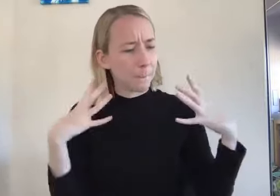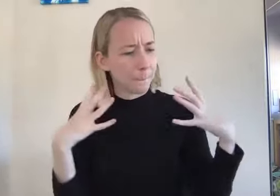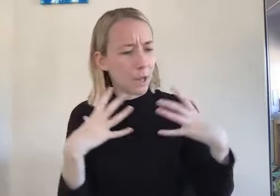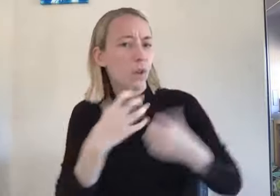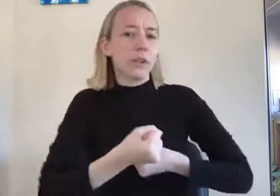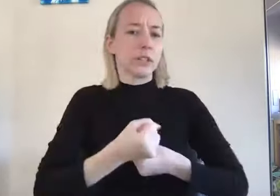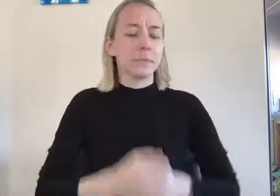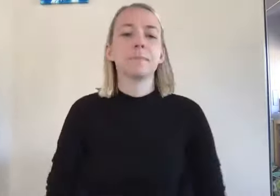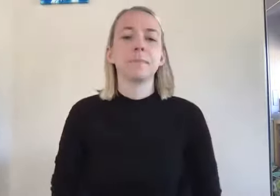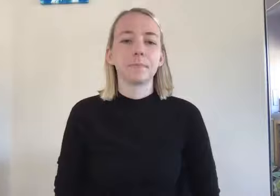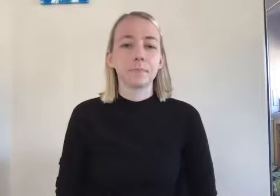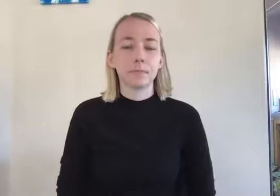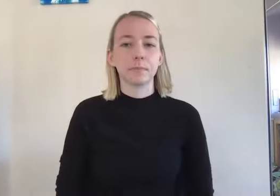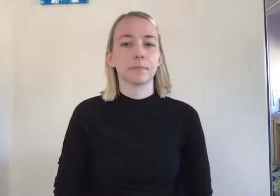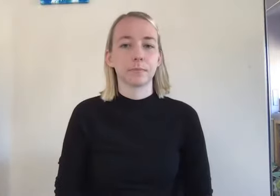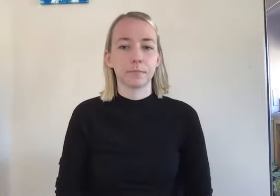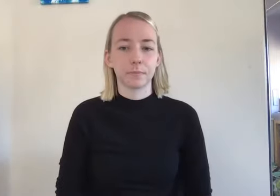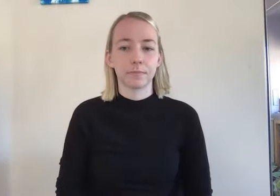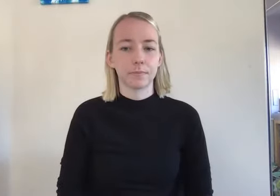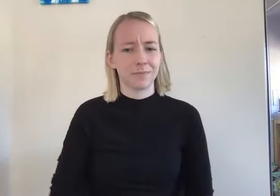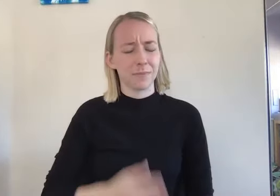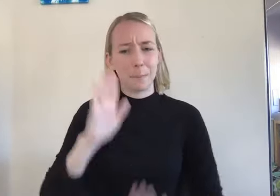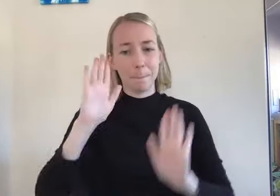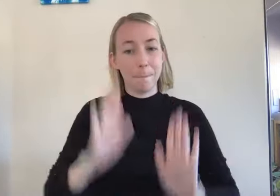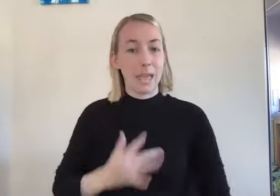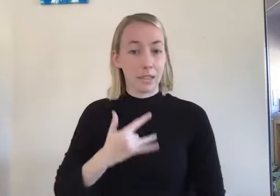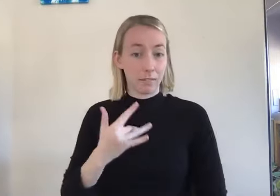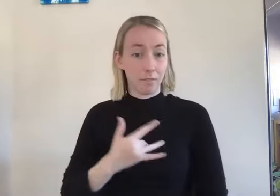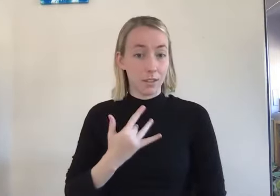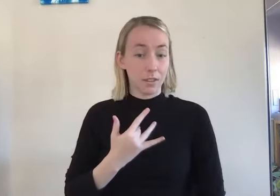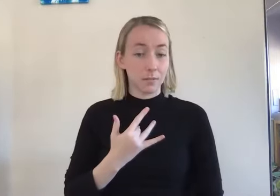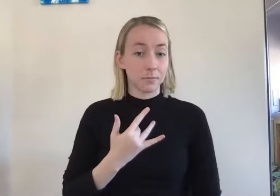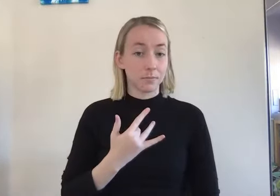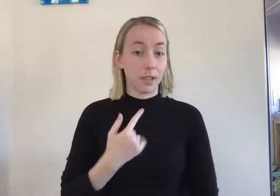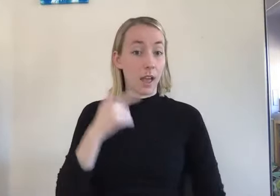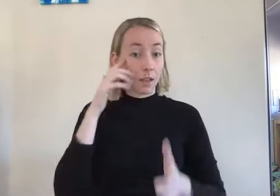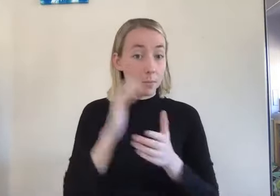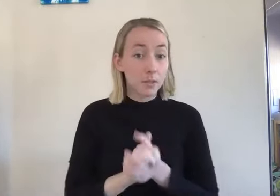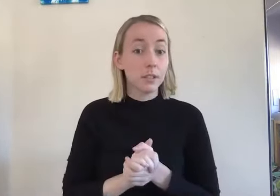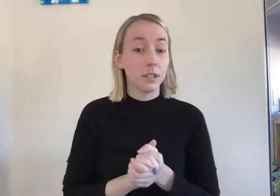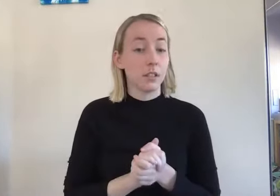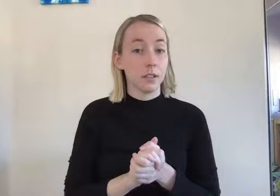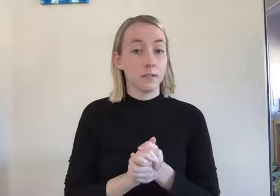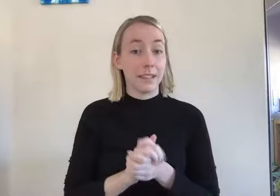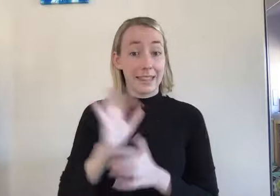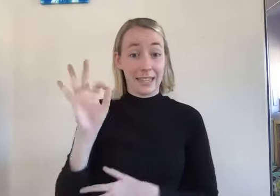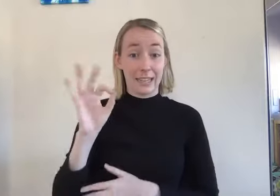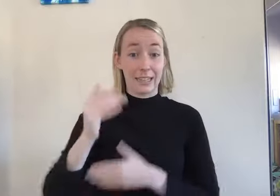I give them courage to be able to do it. There's no better feeling on earth, you know. I believe that